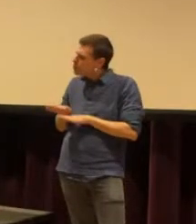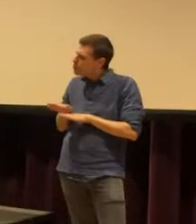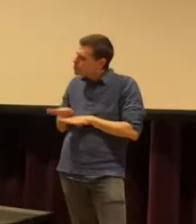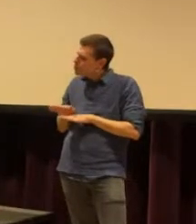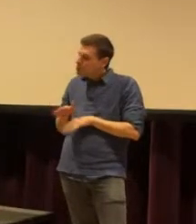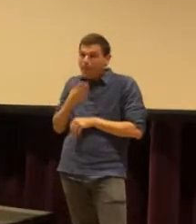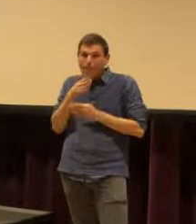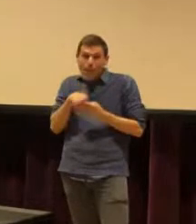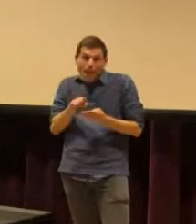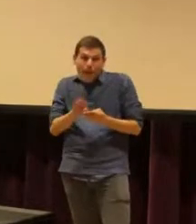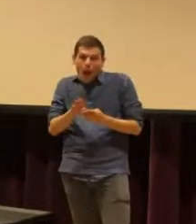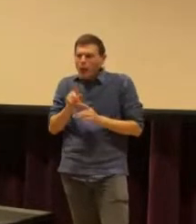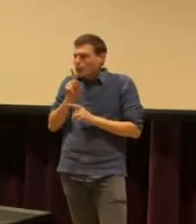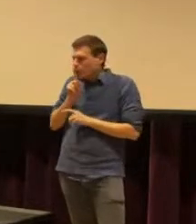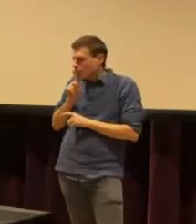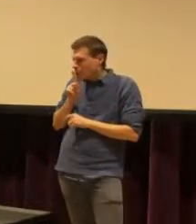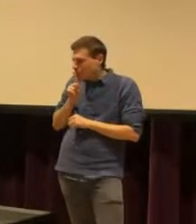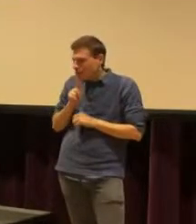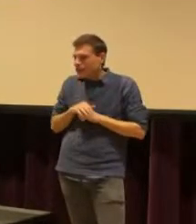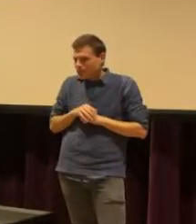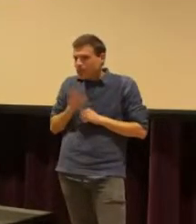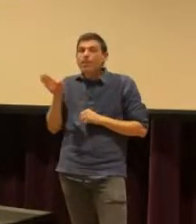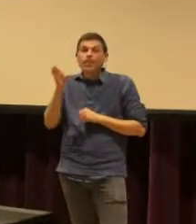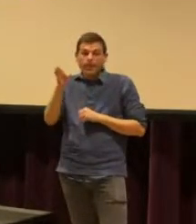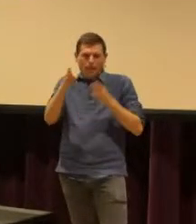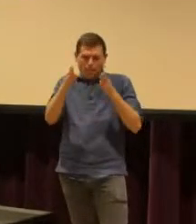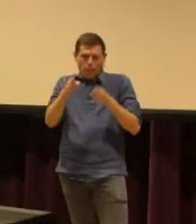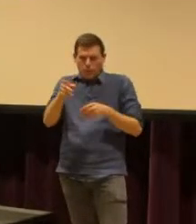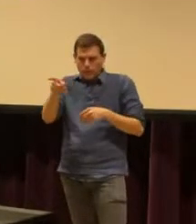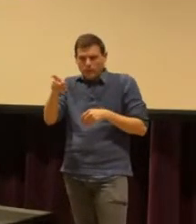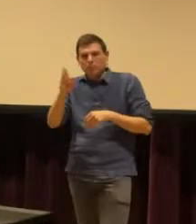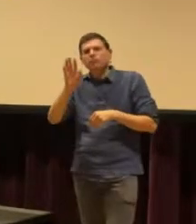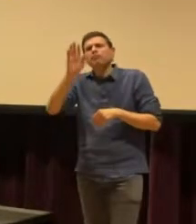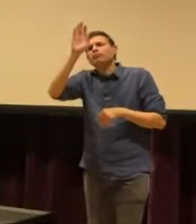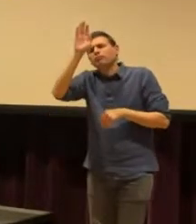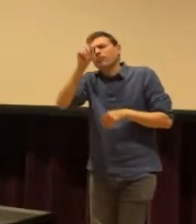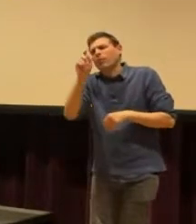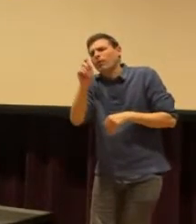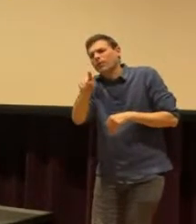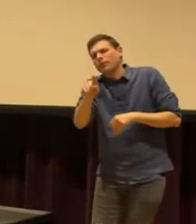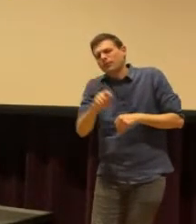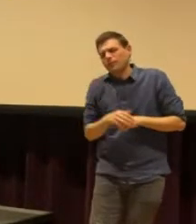I'm thinking, is there anything that you've seen from any